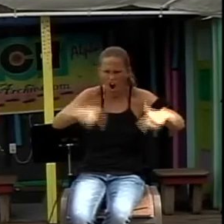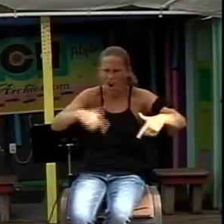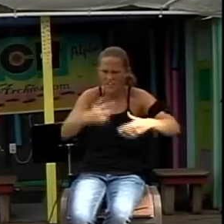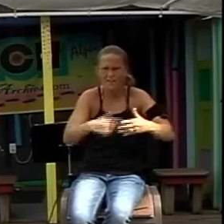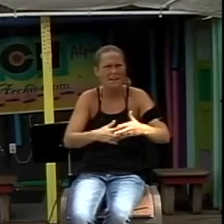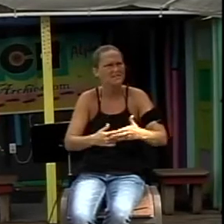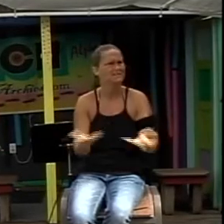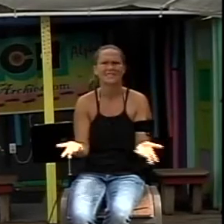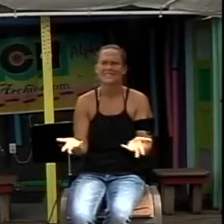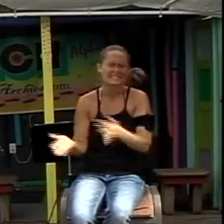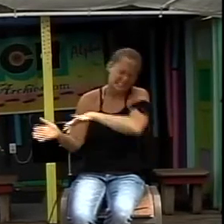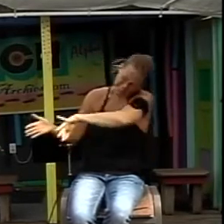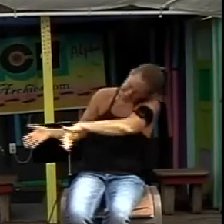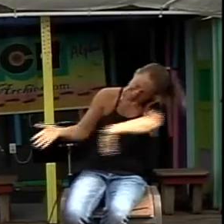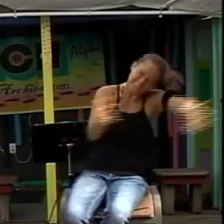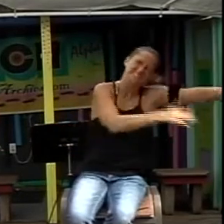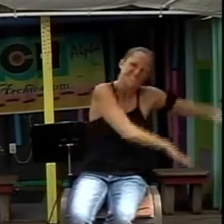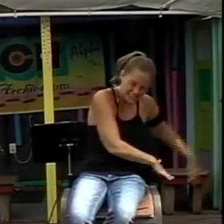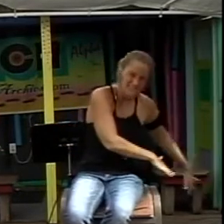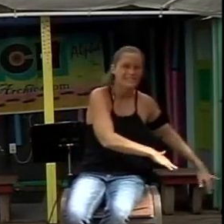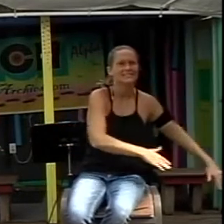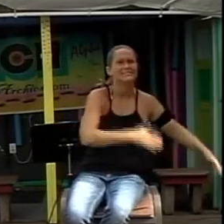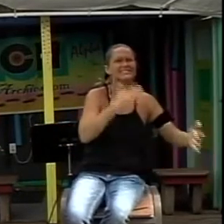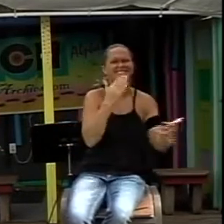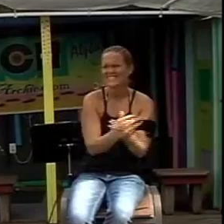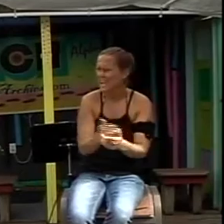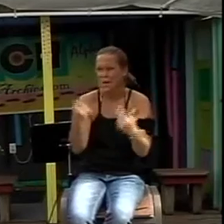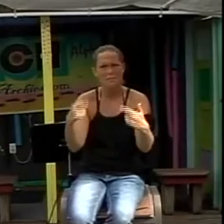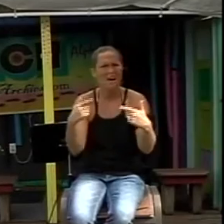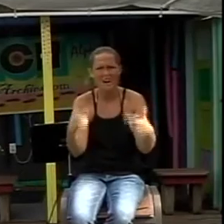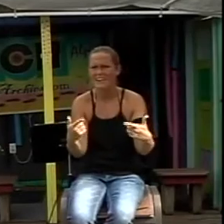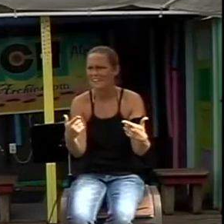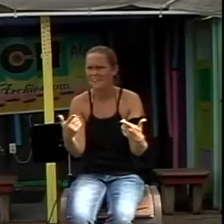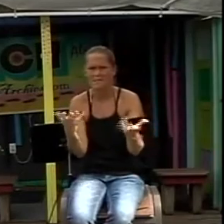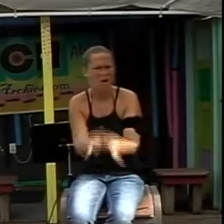Stop arguing over useless junk.